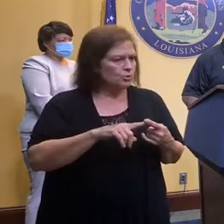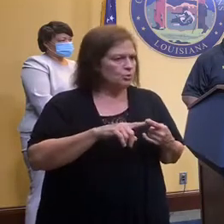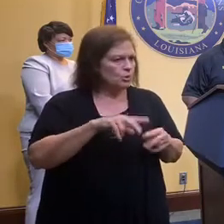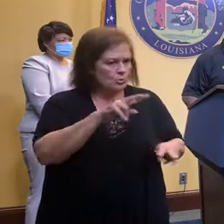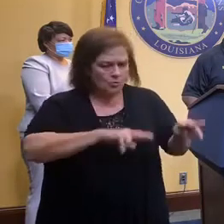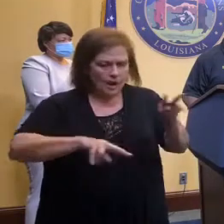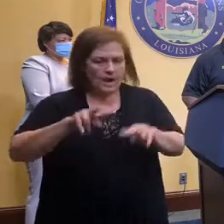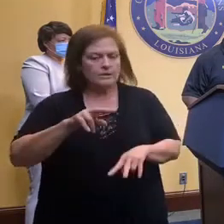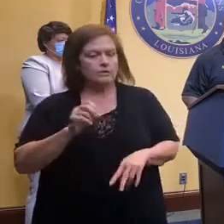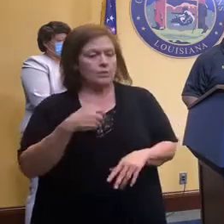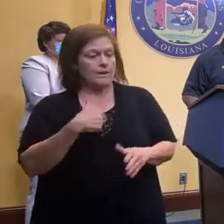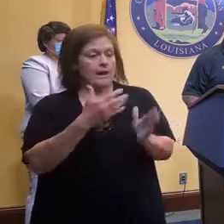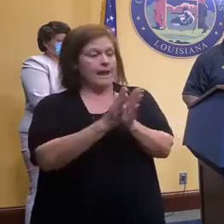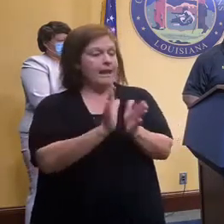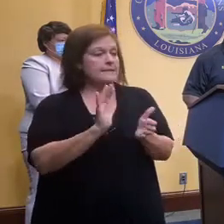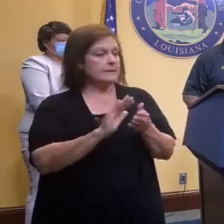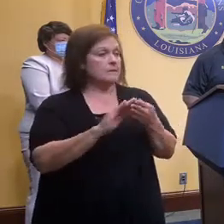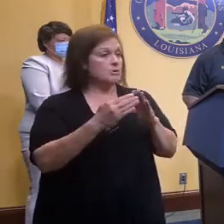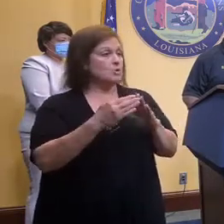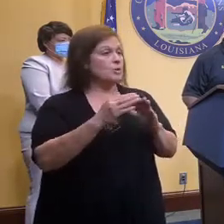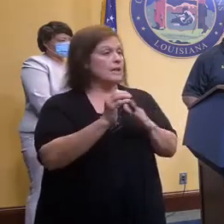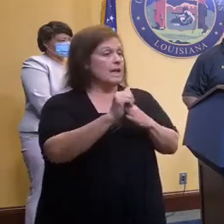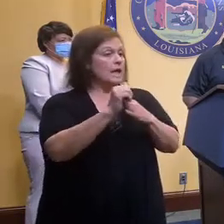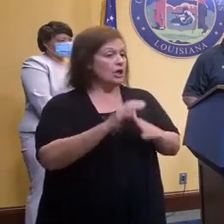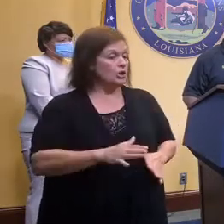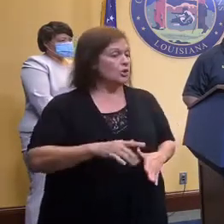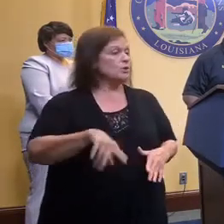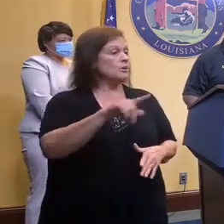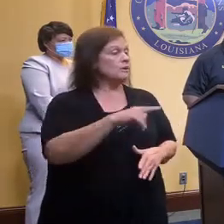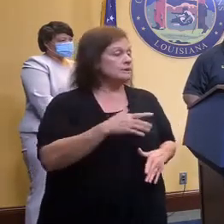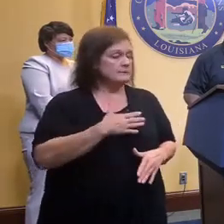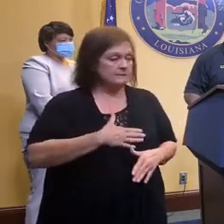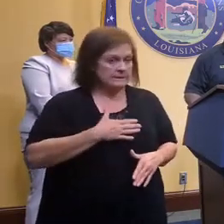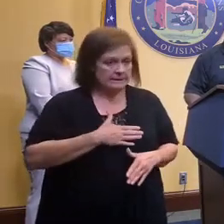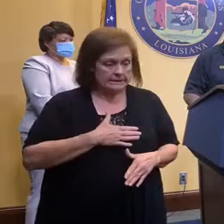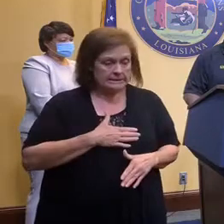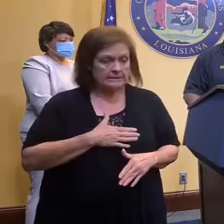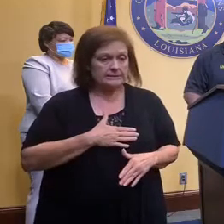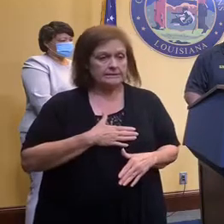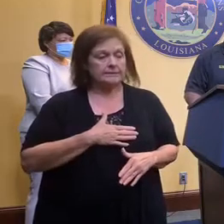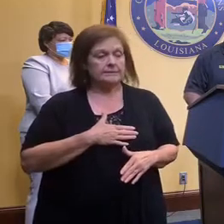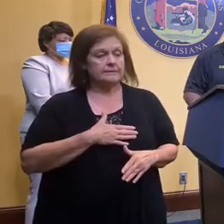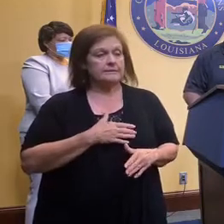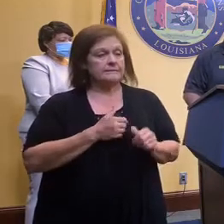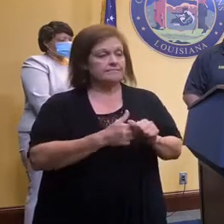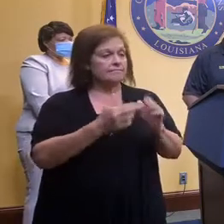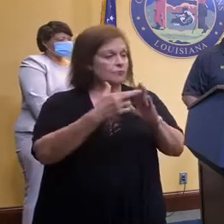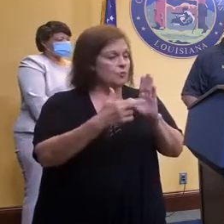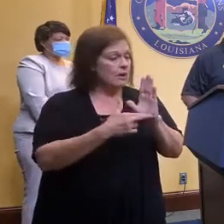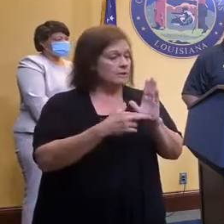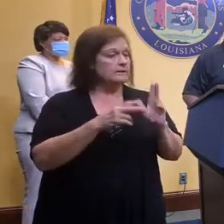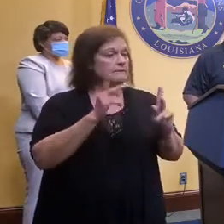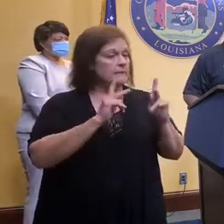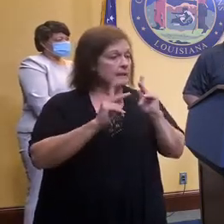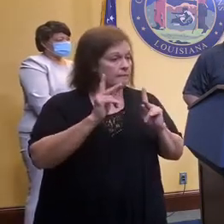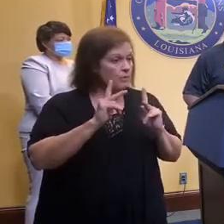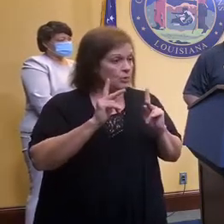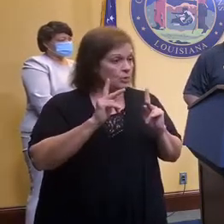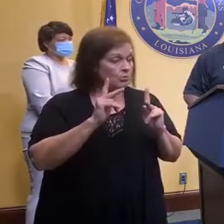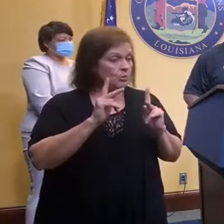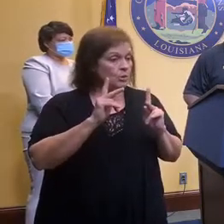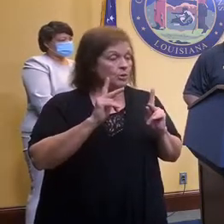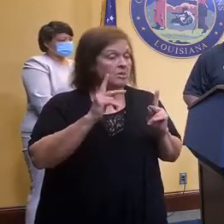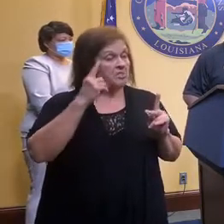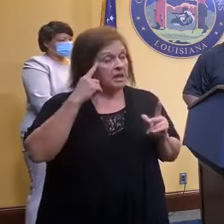those community leaders to heed the call once again. And for those who don't think that we will be visible,